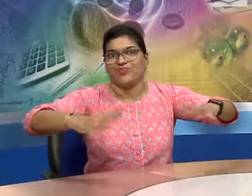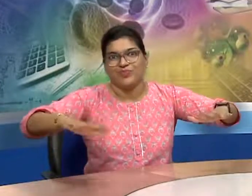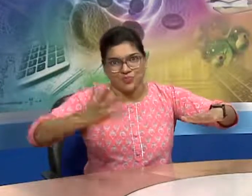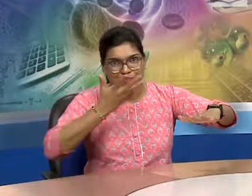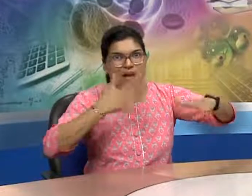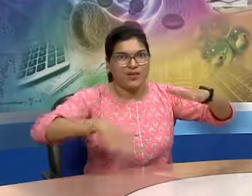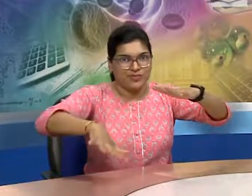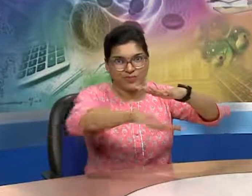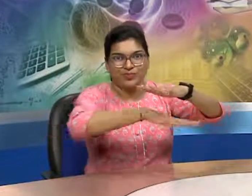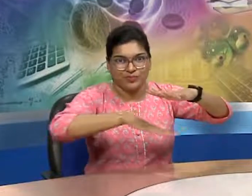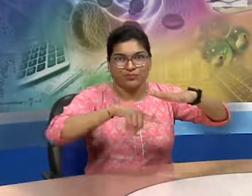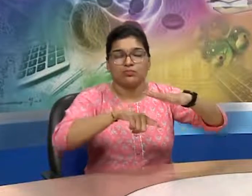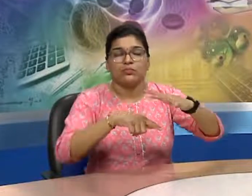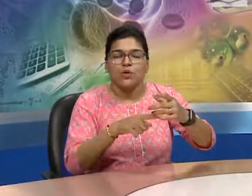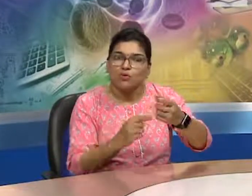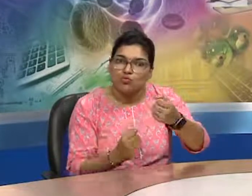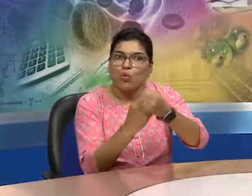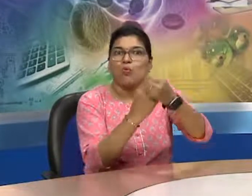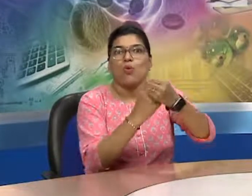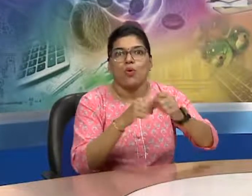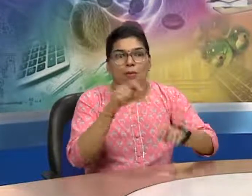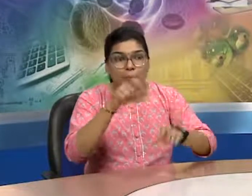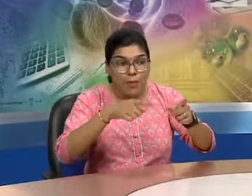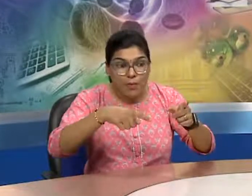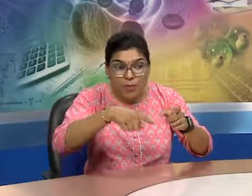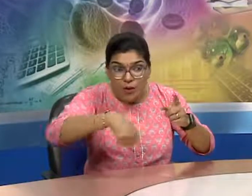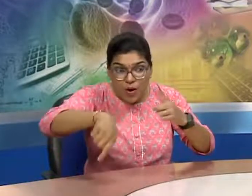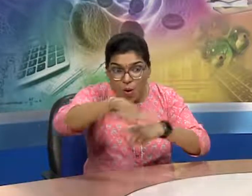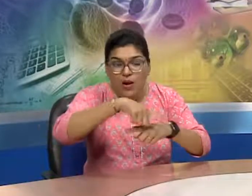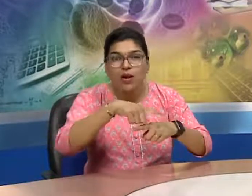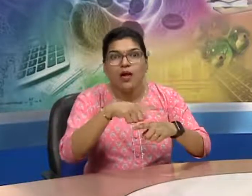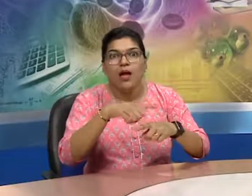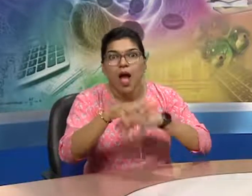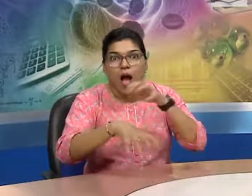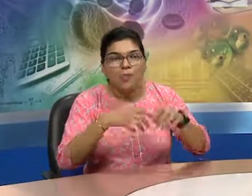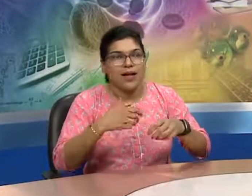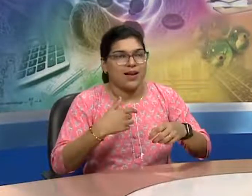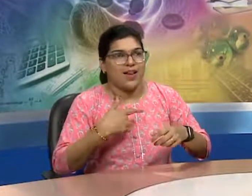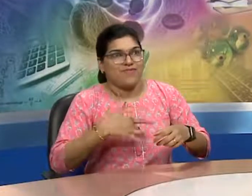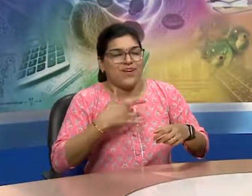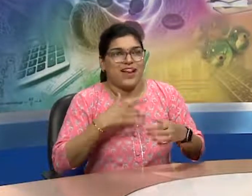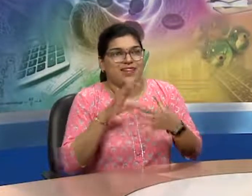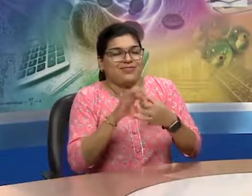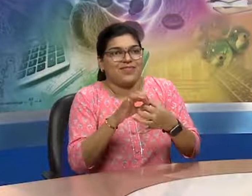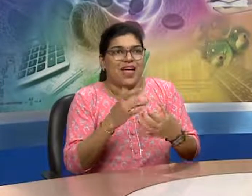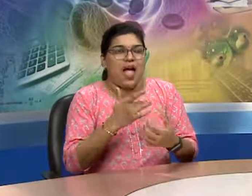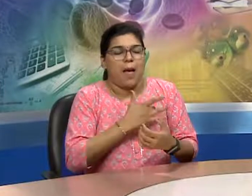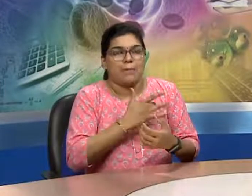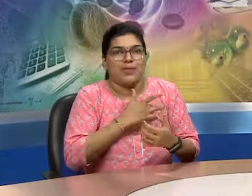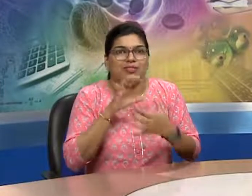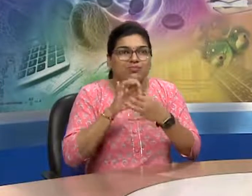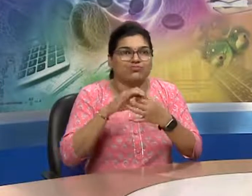A habitat may support many different species having similar requirements.